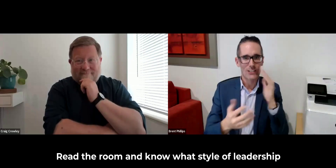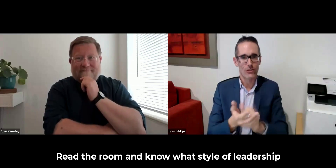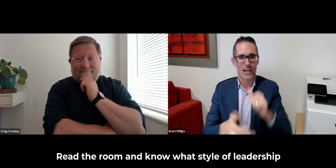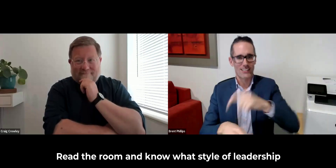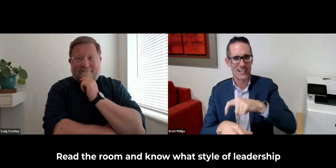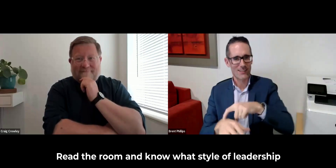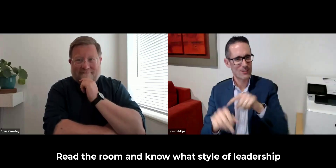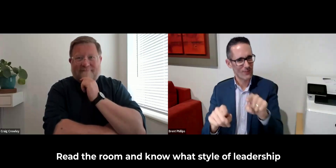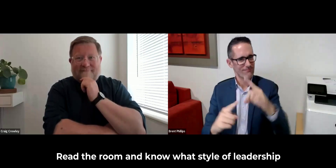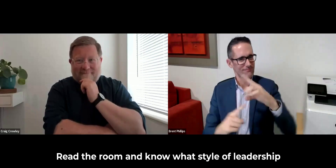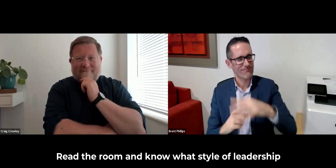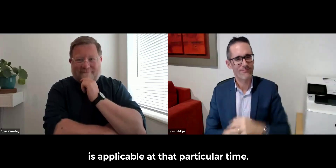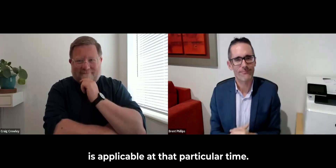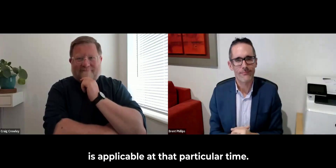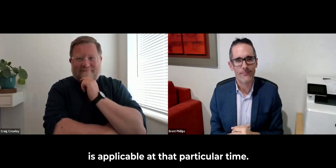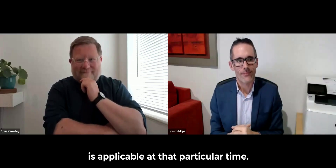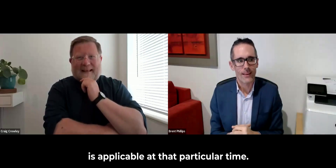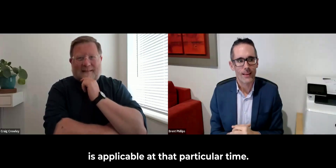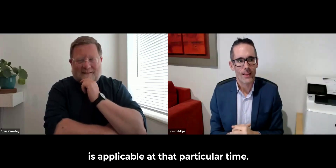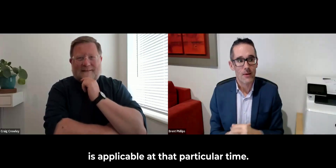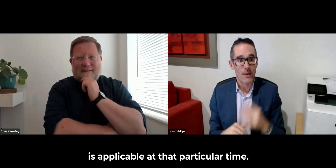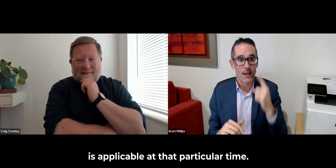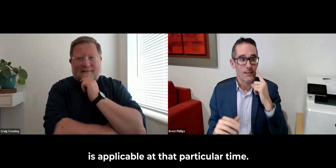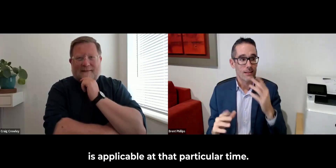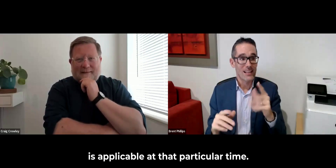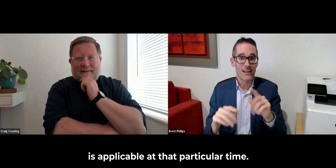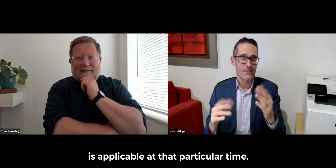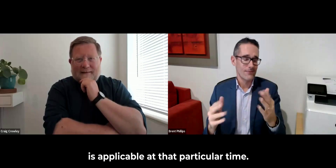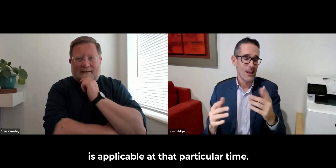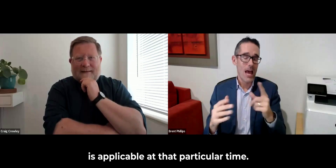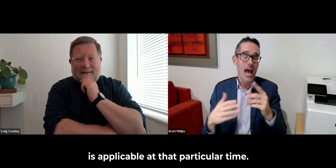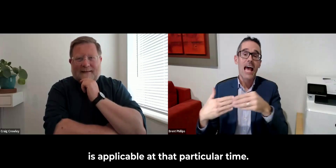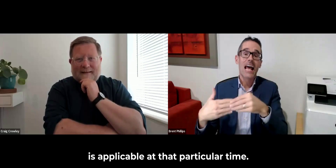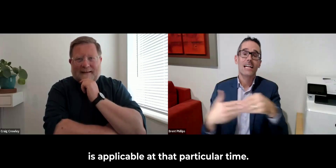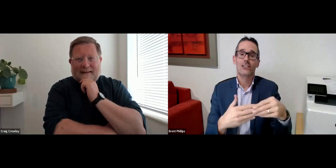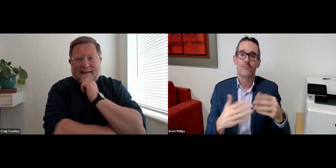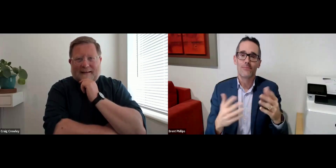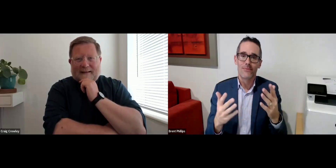style of leadership is applicable at that particular time.